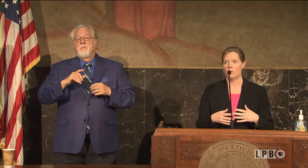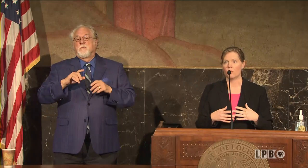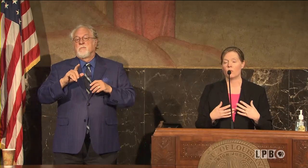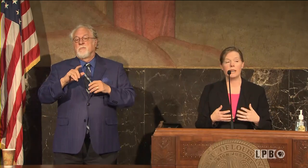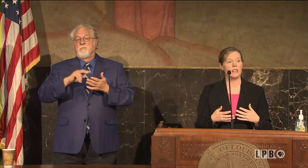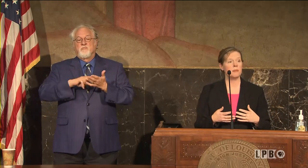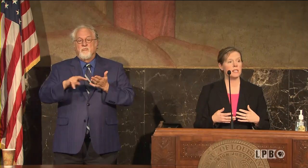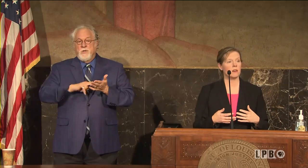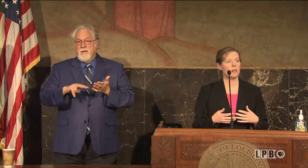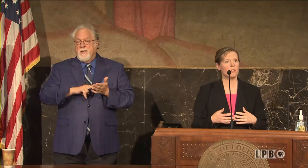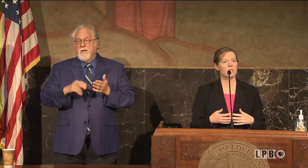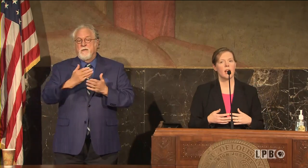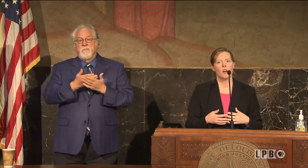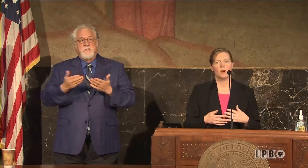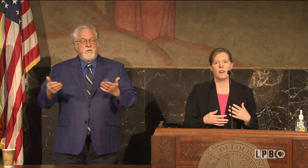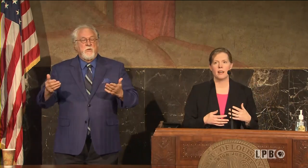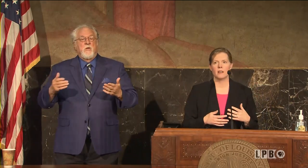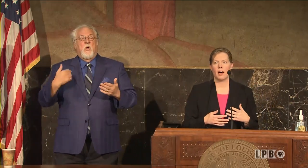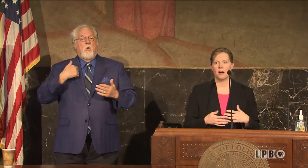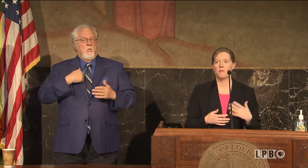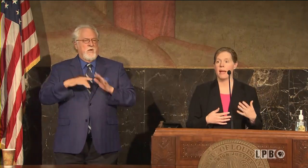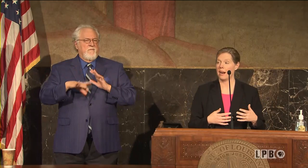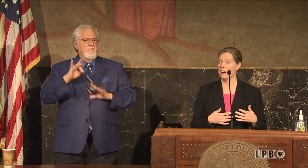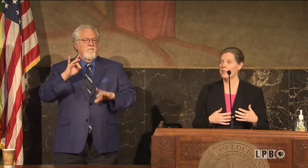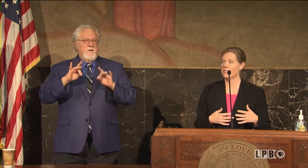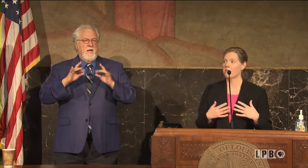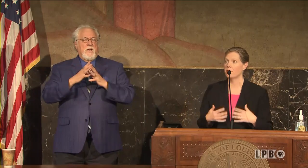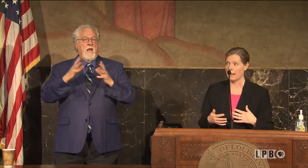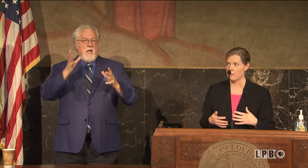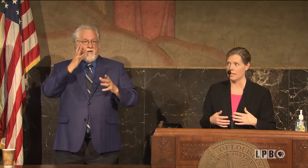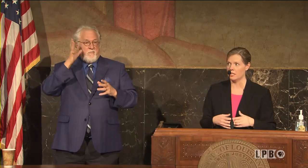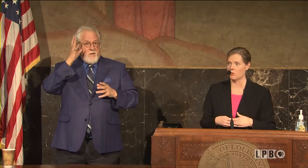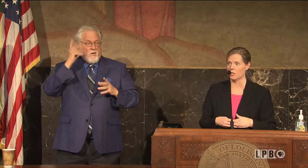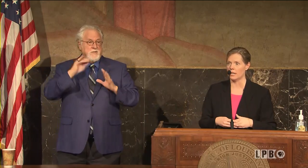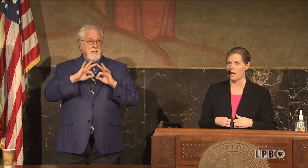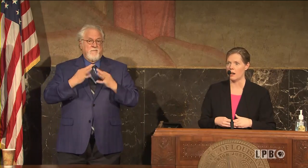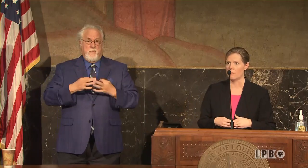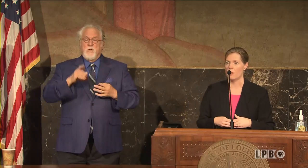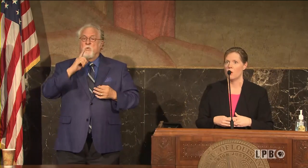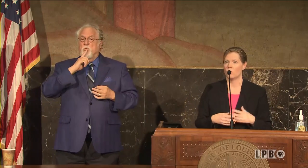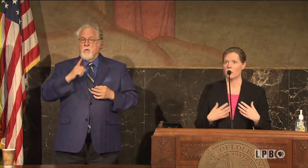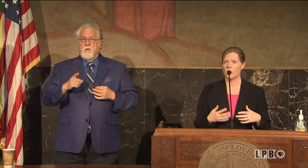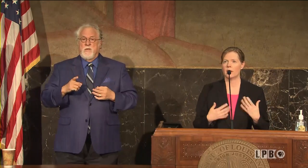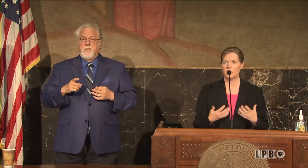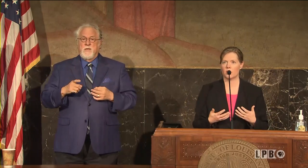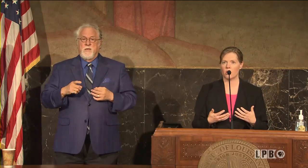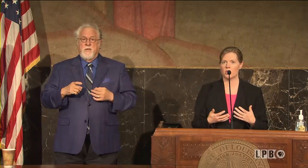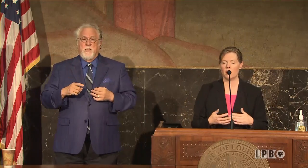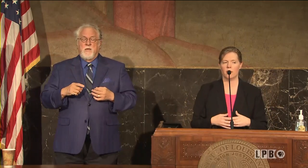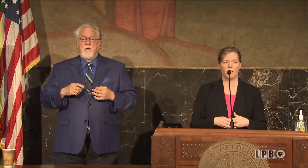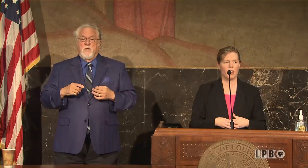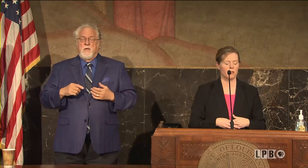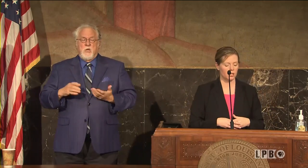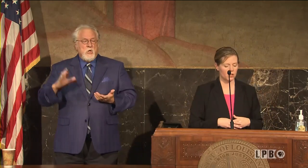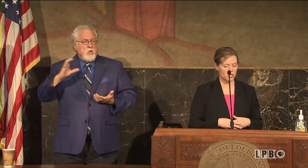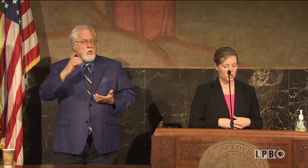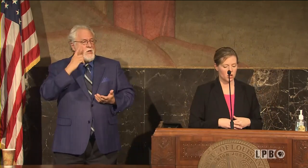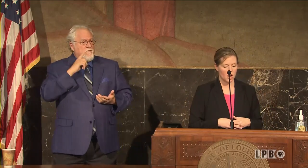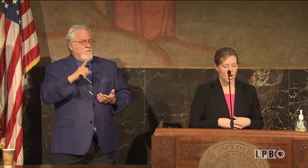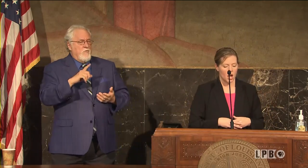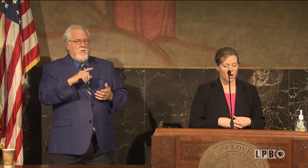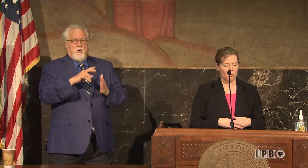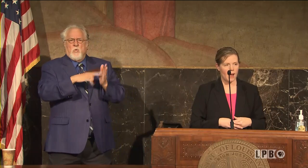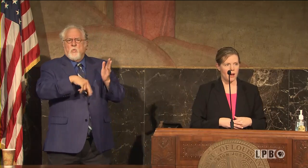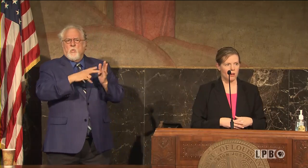and reading materials. We find a lot of parents and families really are in search of